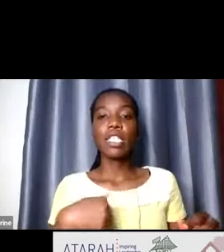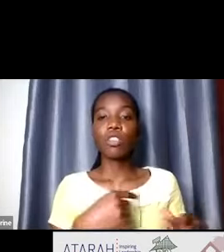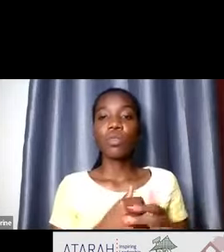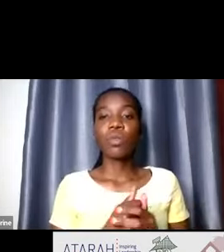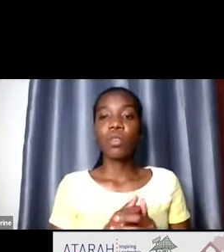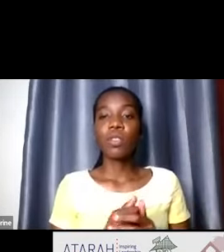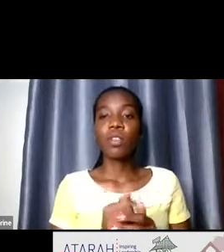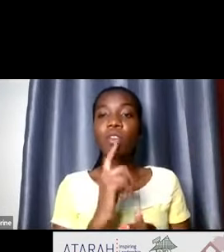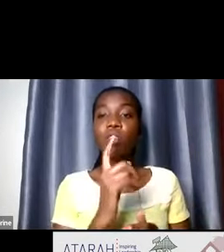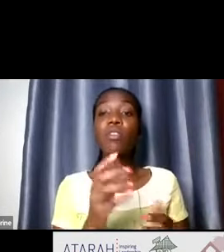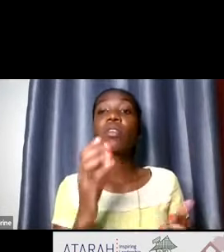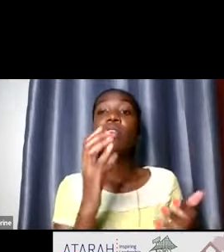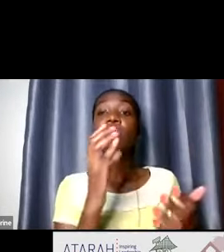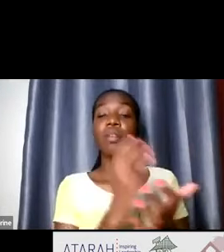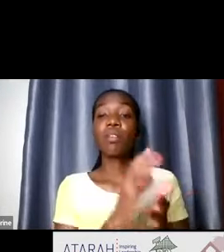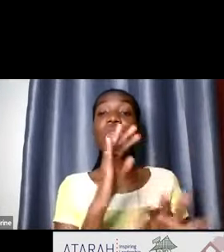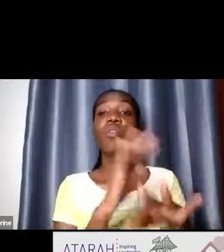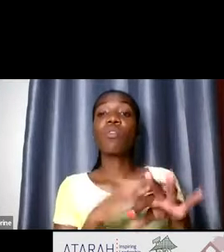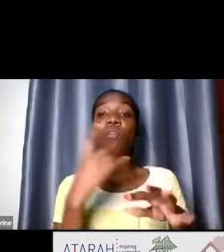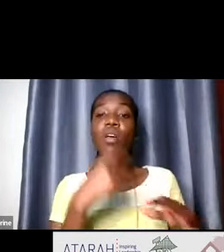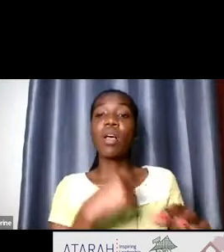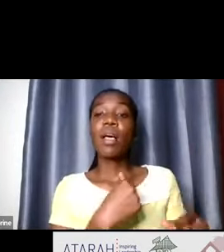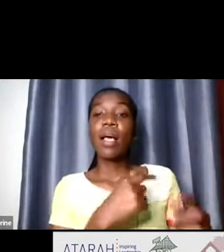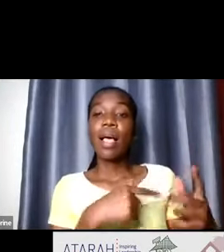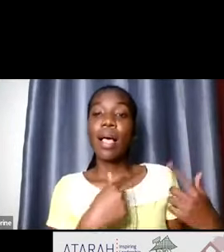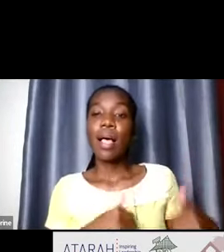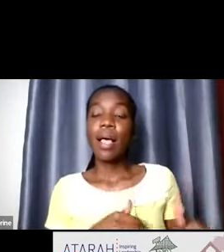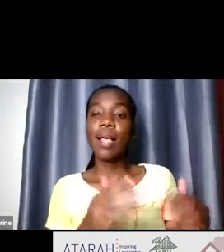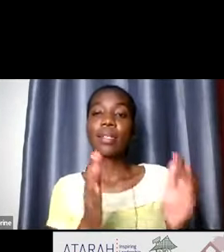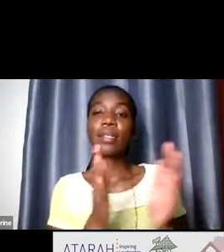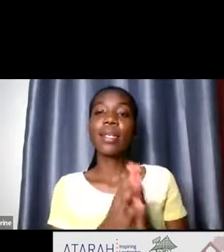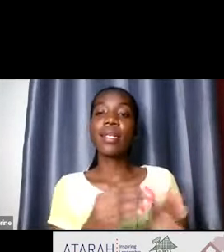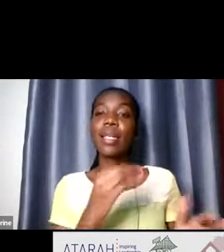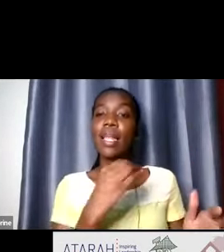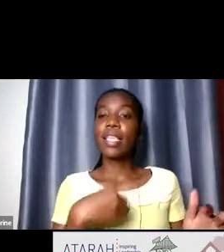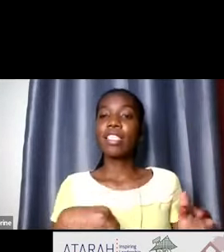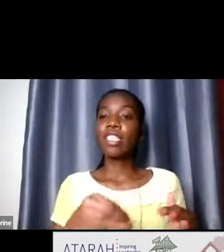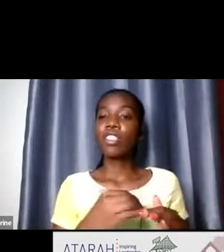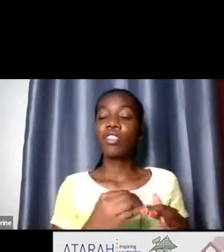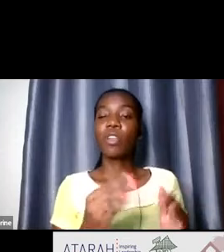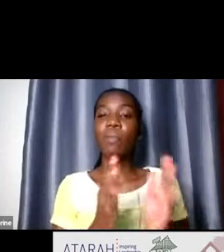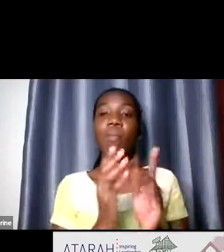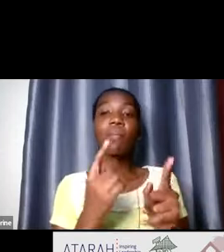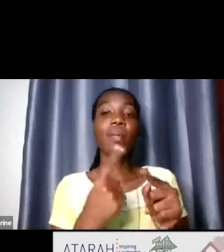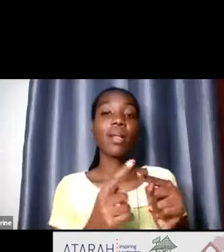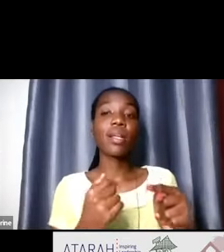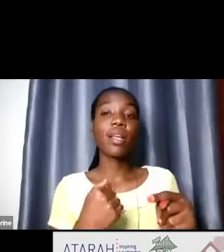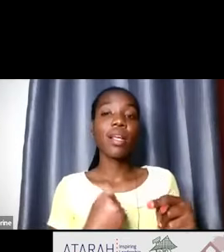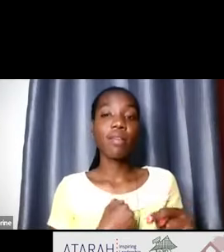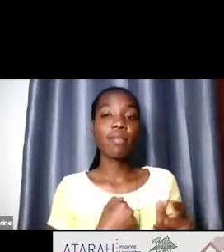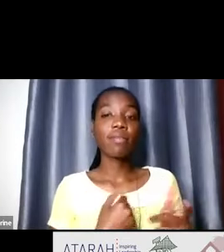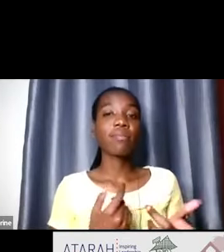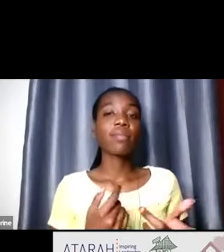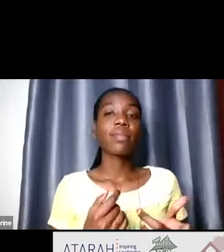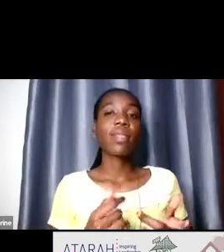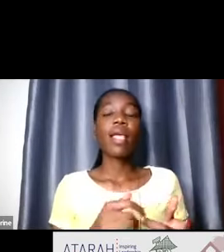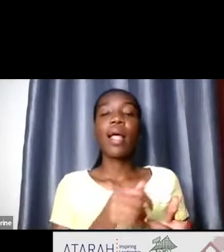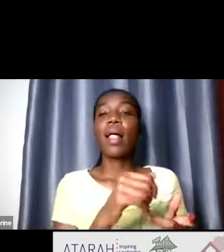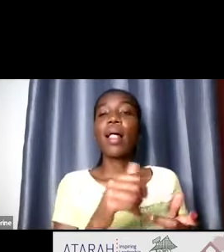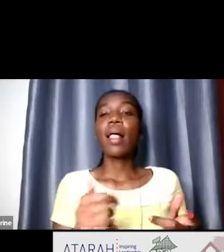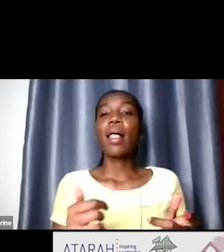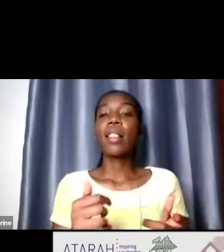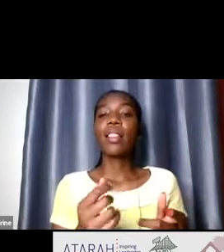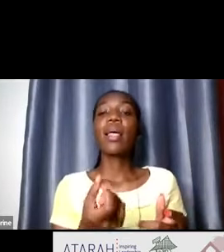glass of wine is good for the heart, is good for digestion. It has certain nutrients that are of